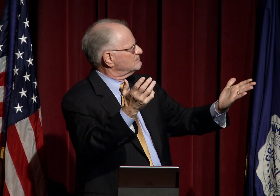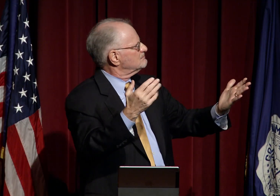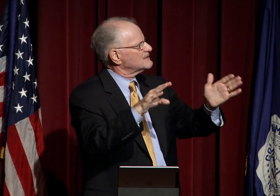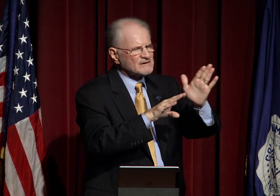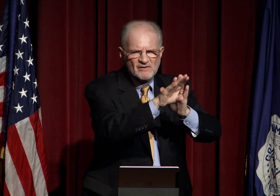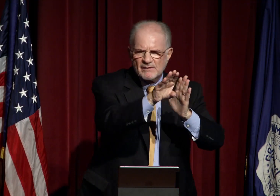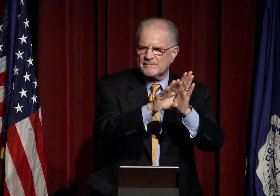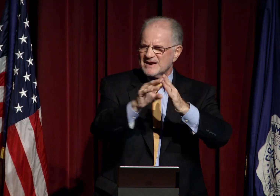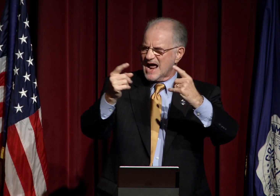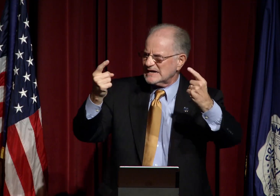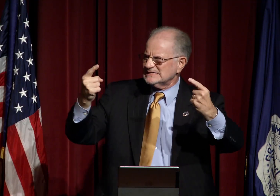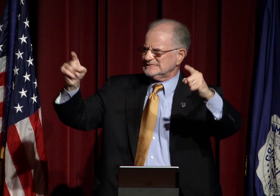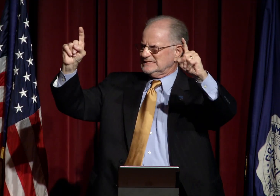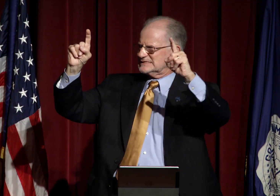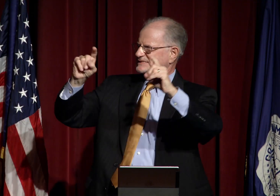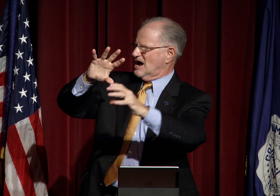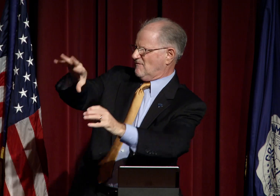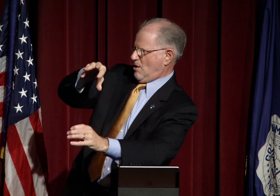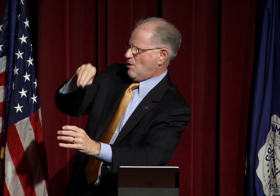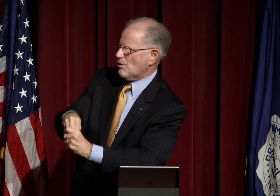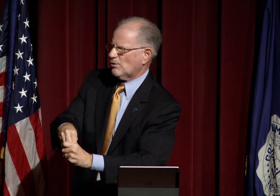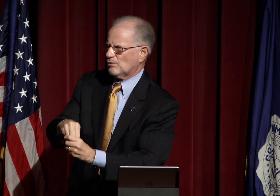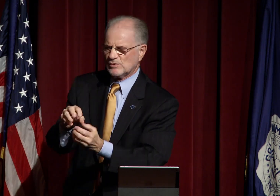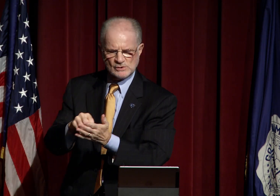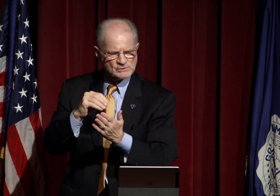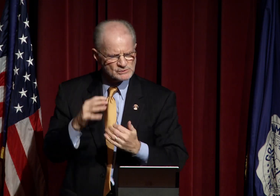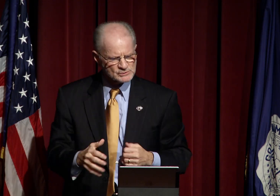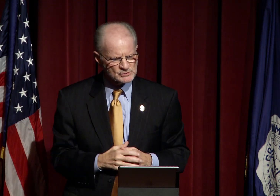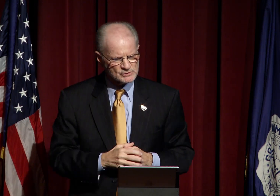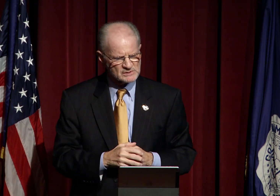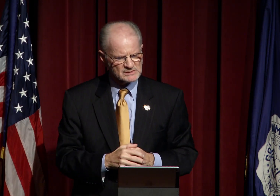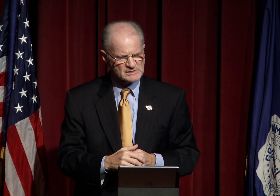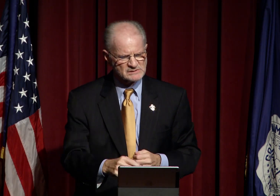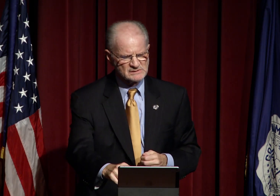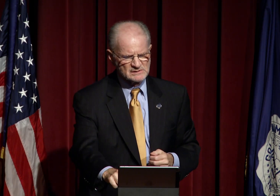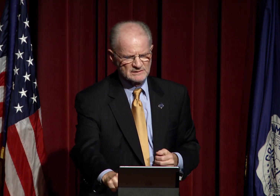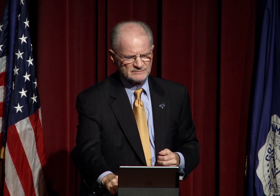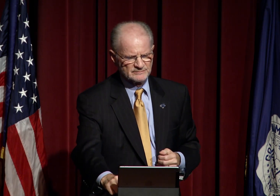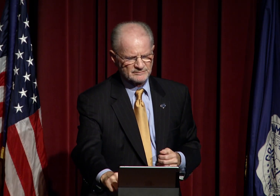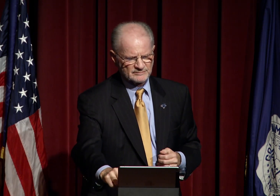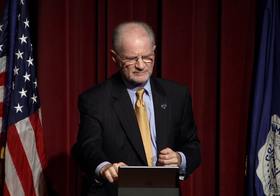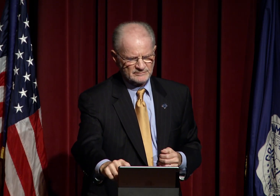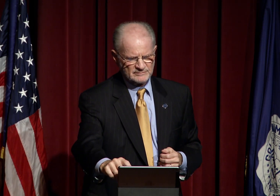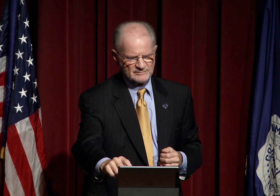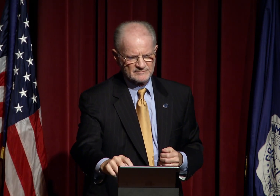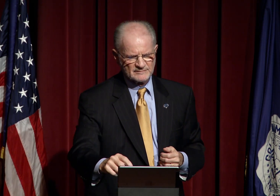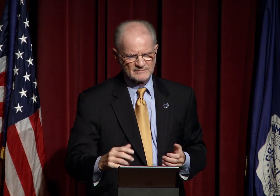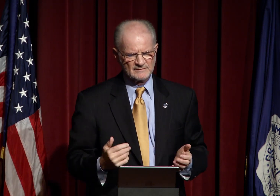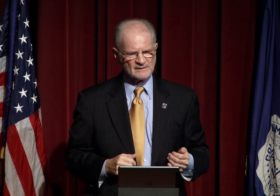Gallaudet is committed to the development and success of the whole student.